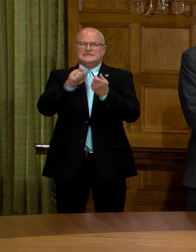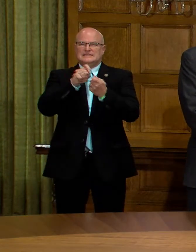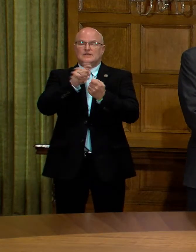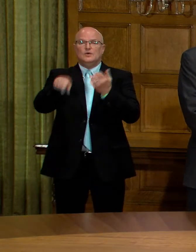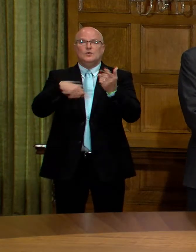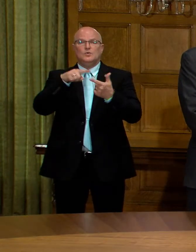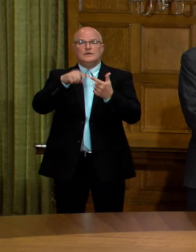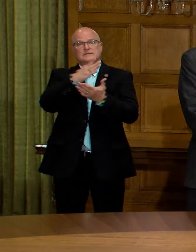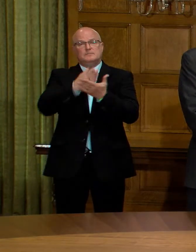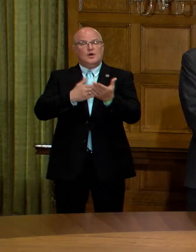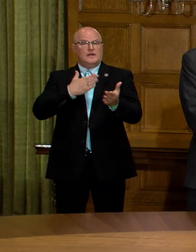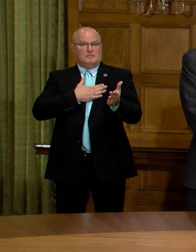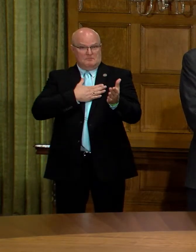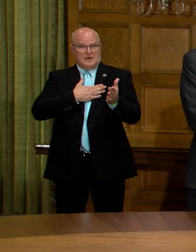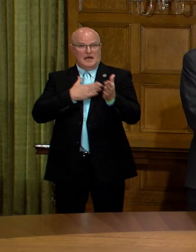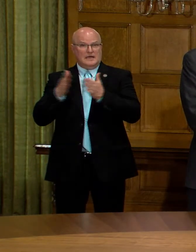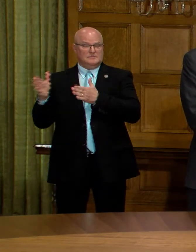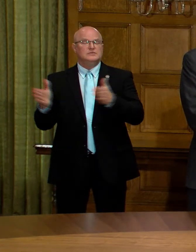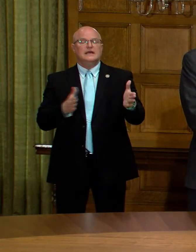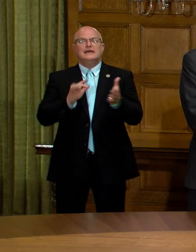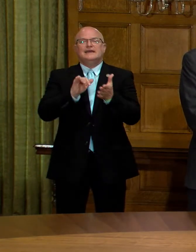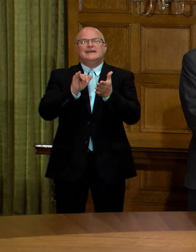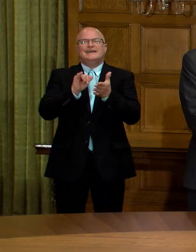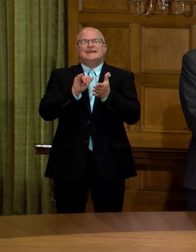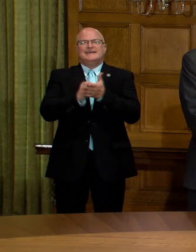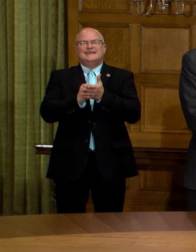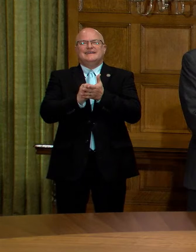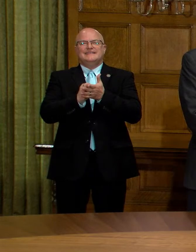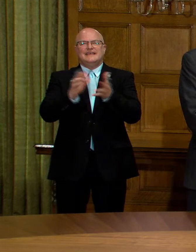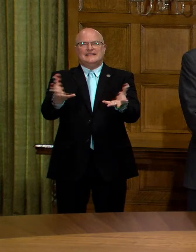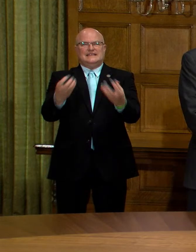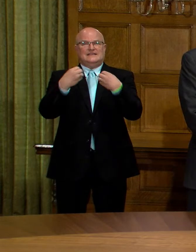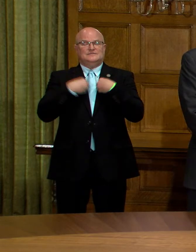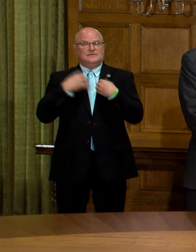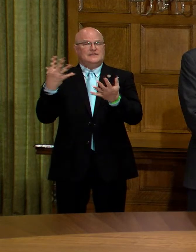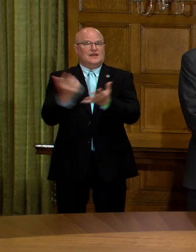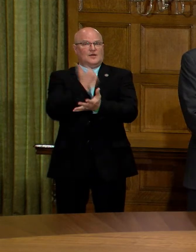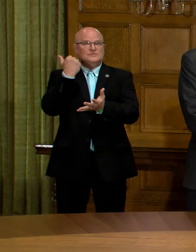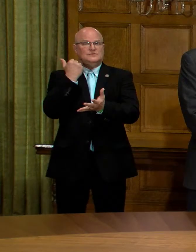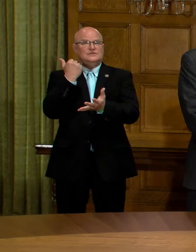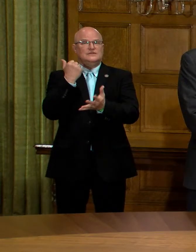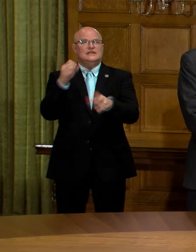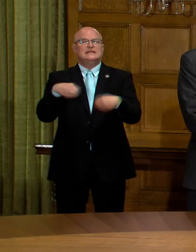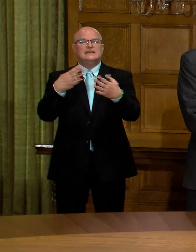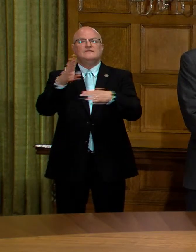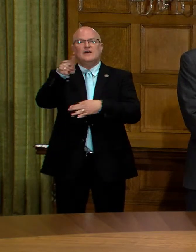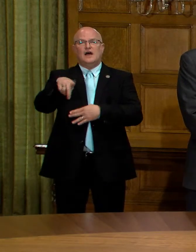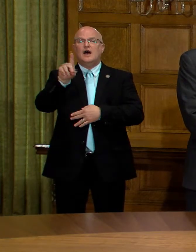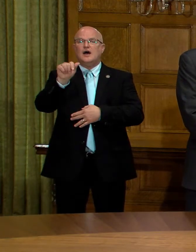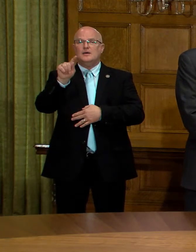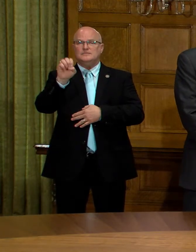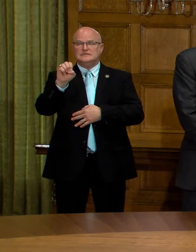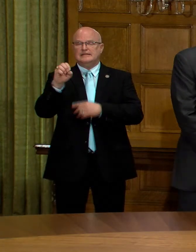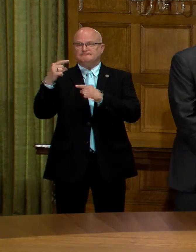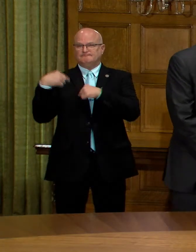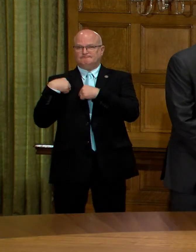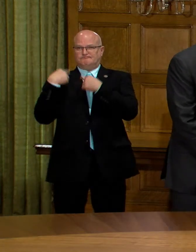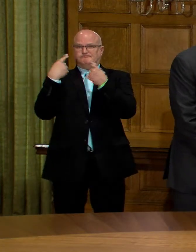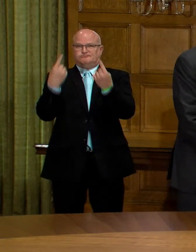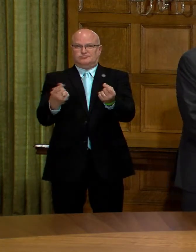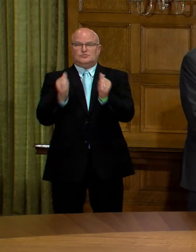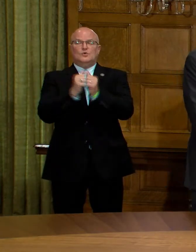particularly whenever it's part of my agenda, that gives me an opportunity to give an update on where we are